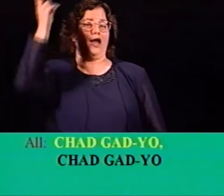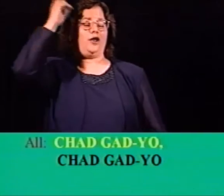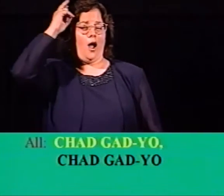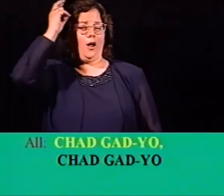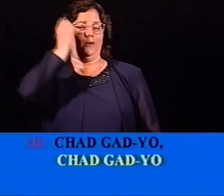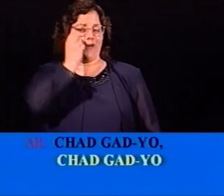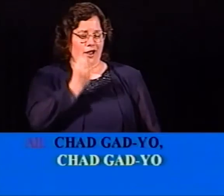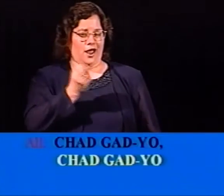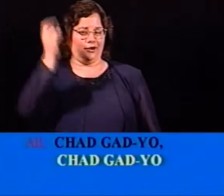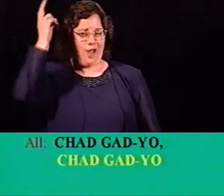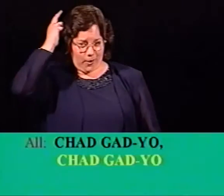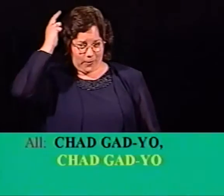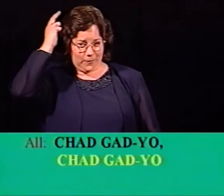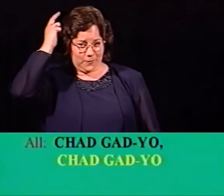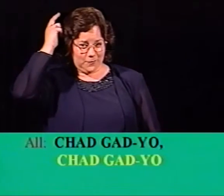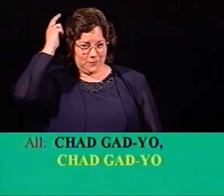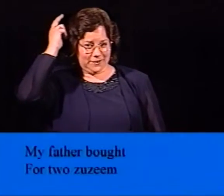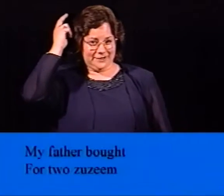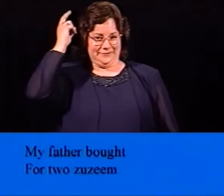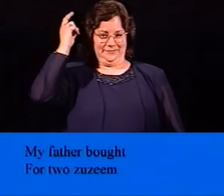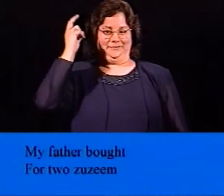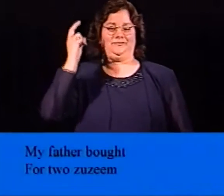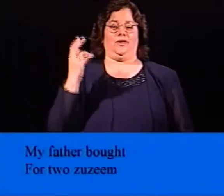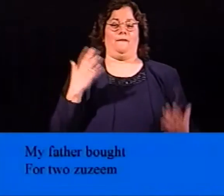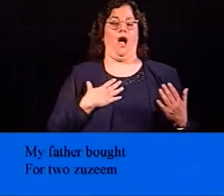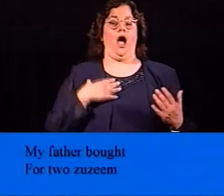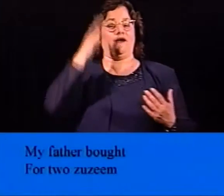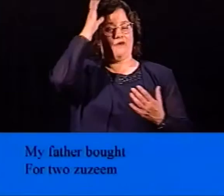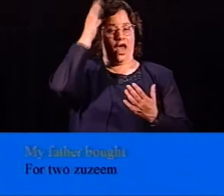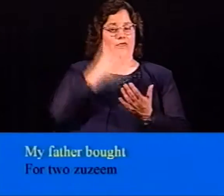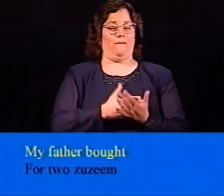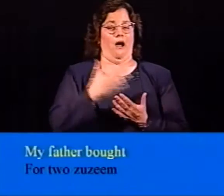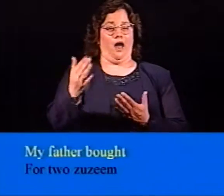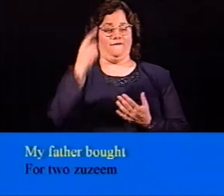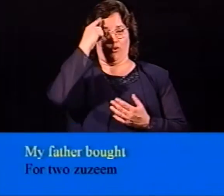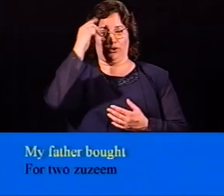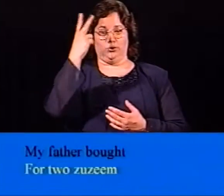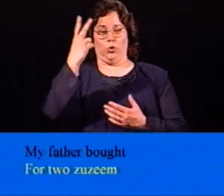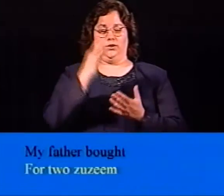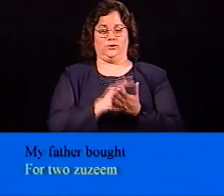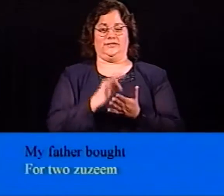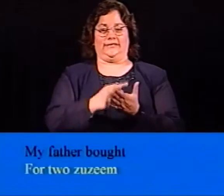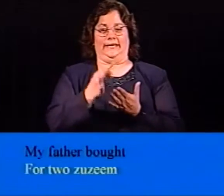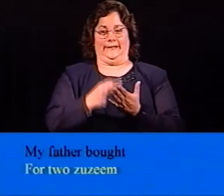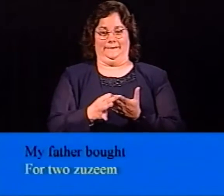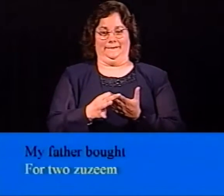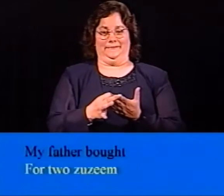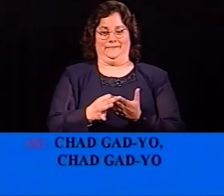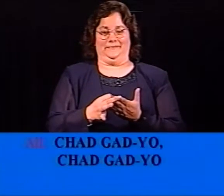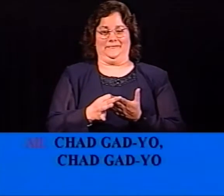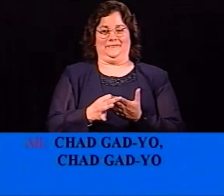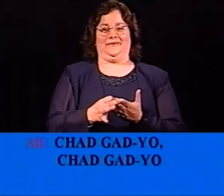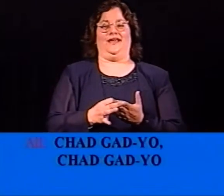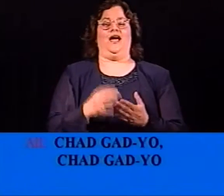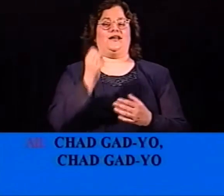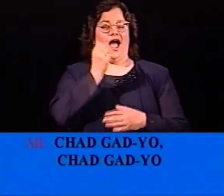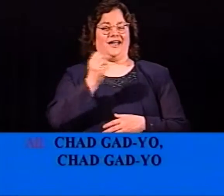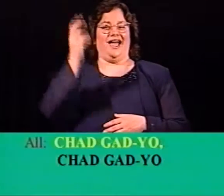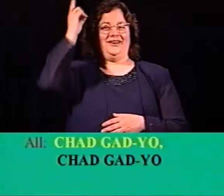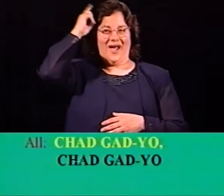Had Gayo, my father bought for 2 zuzim. Had Gayo.